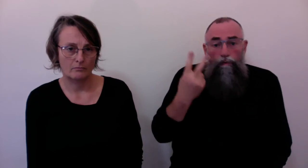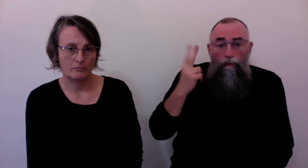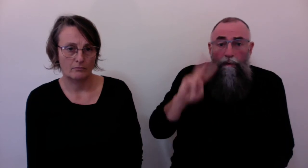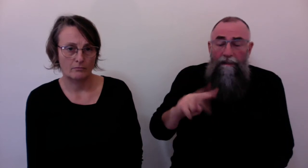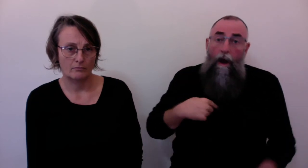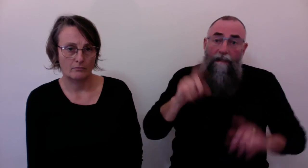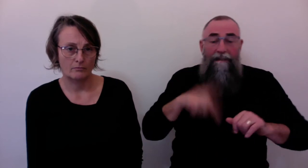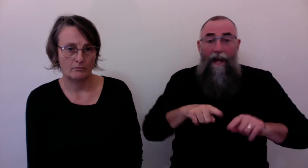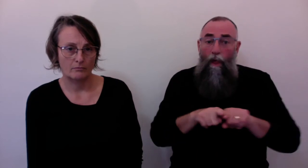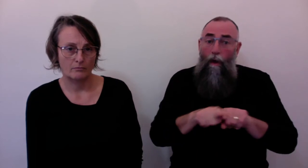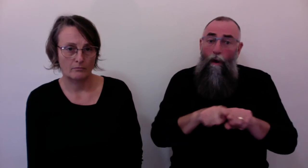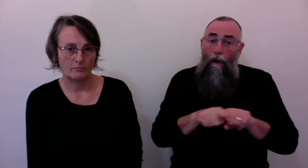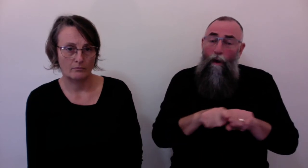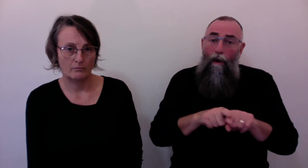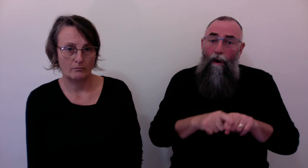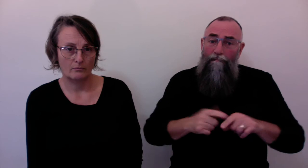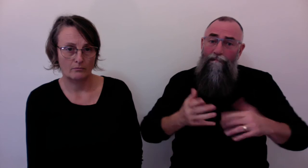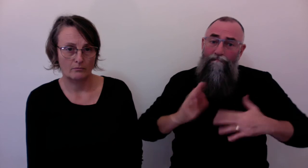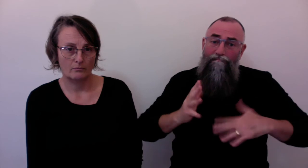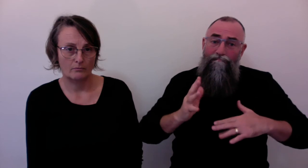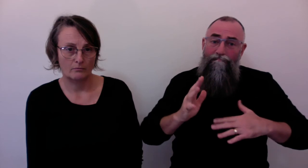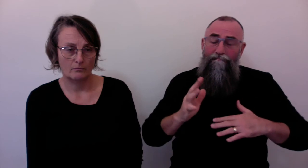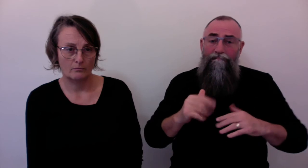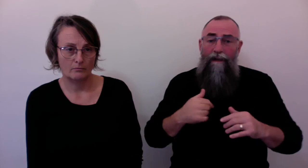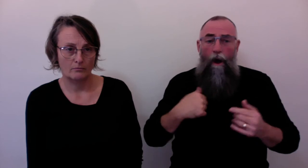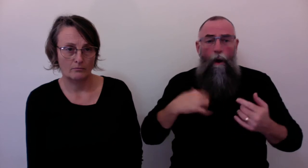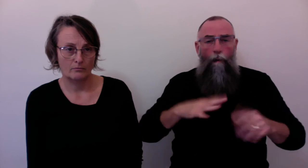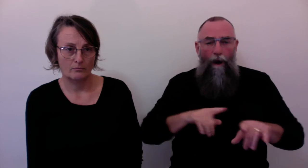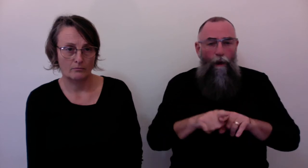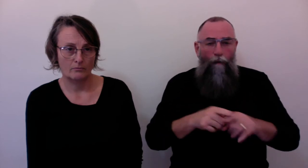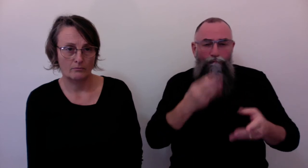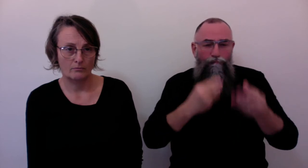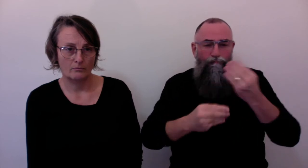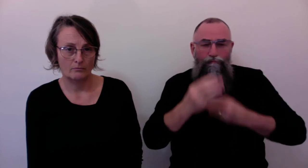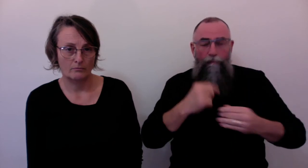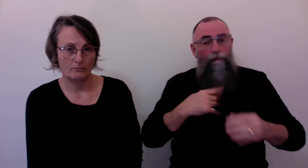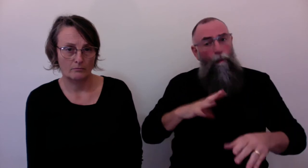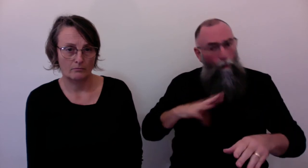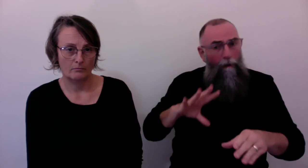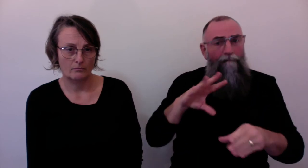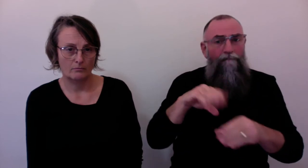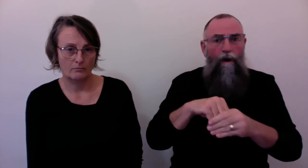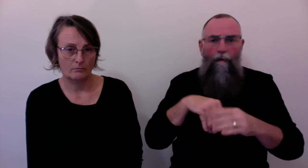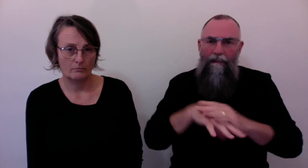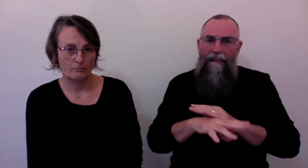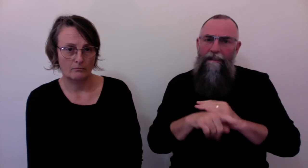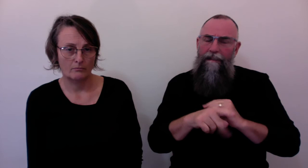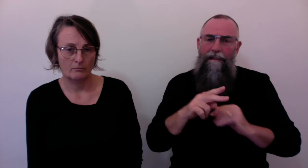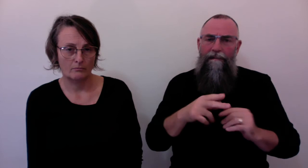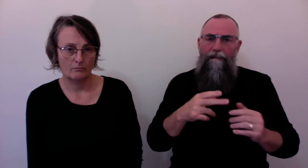Auslan, because I wanted to really start getting involved to communicate through Auslan, with the other deaf people.